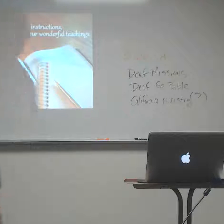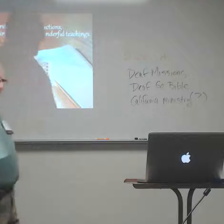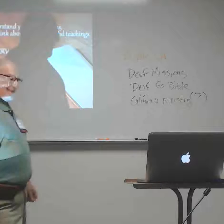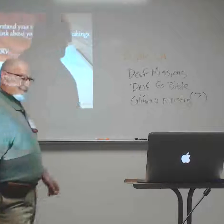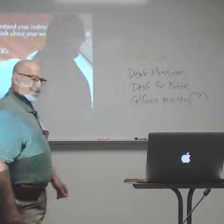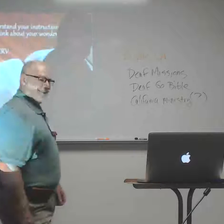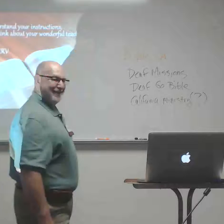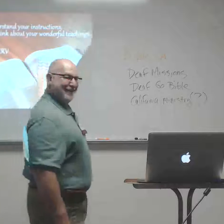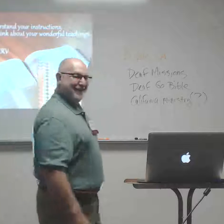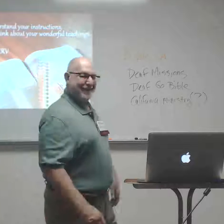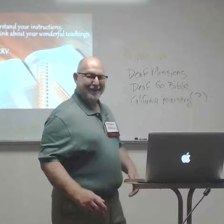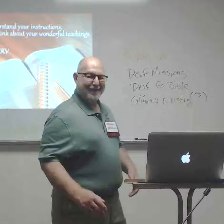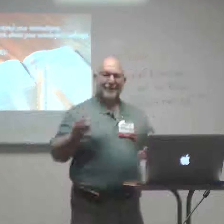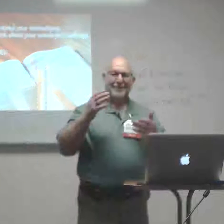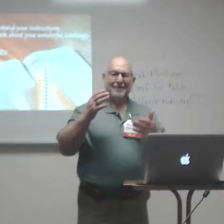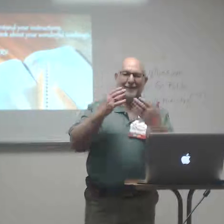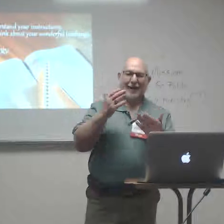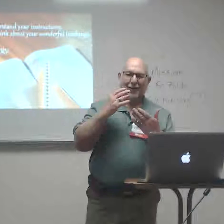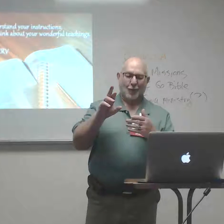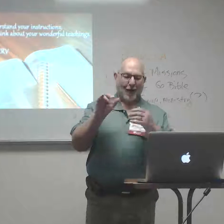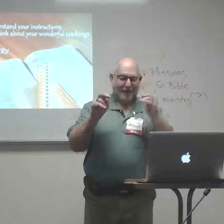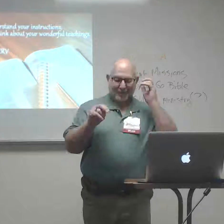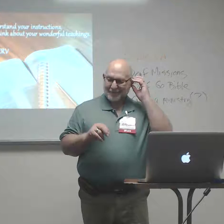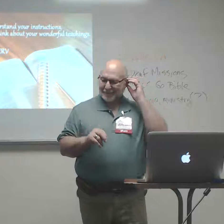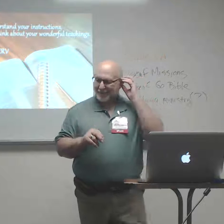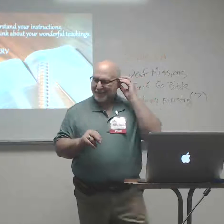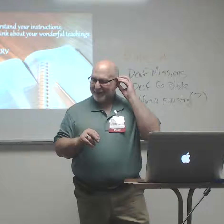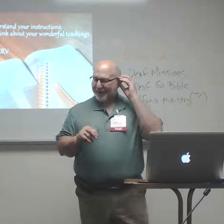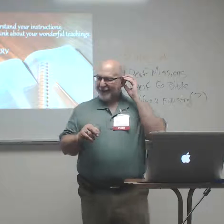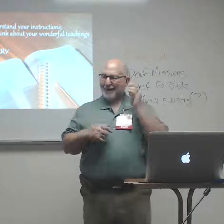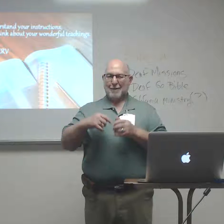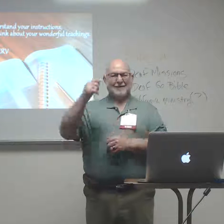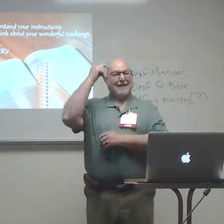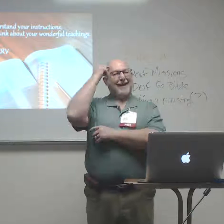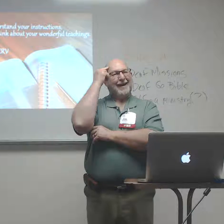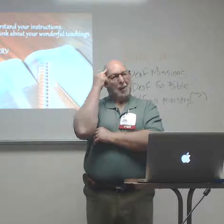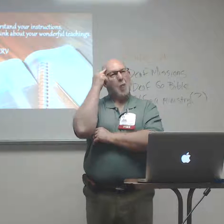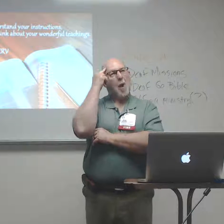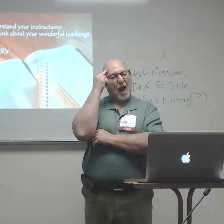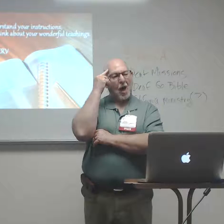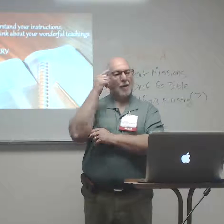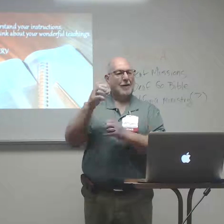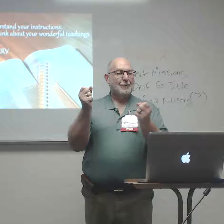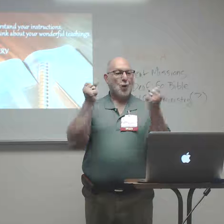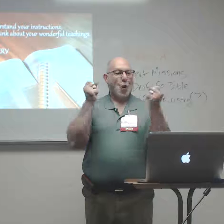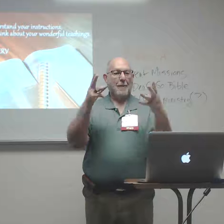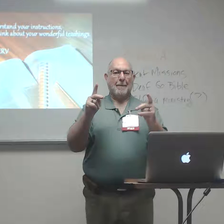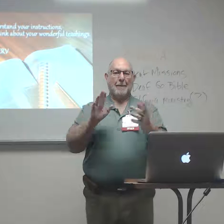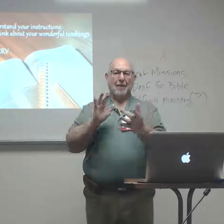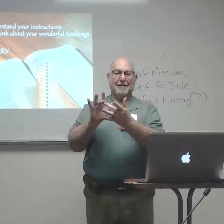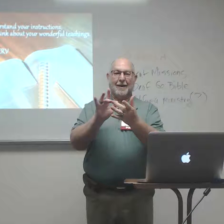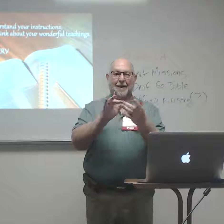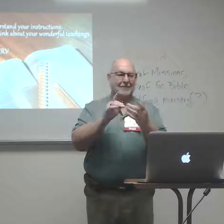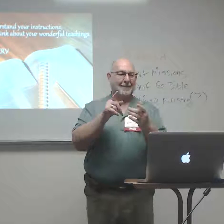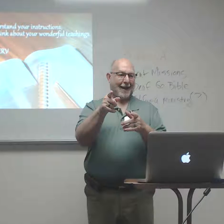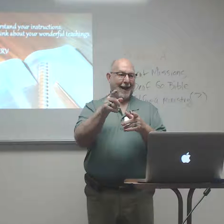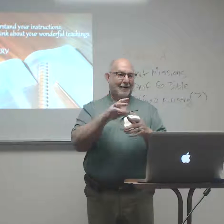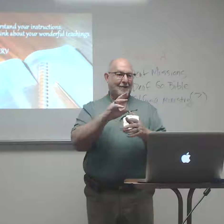Thank you. Thank you, Ryan. I was thinking, wow, so many people can. So many